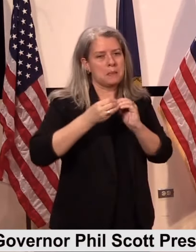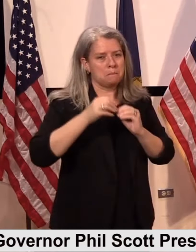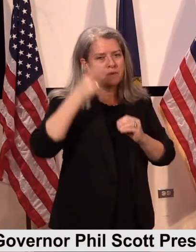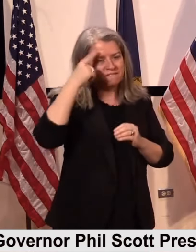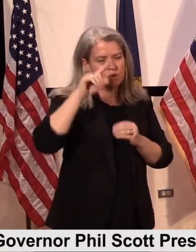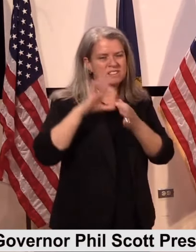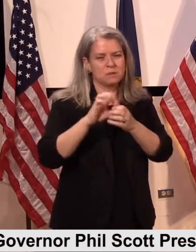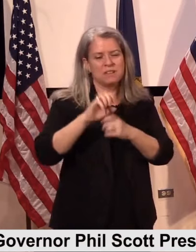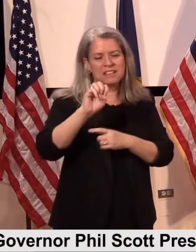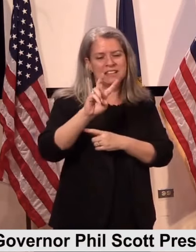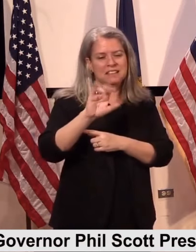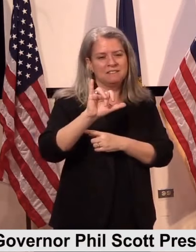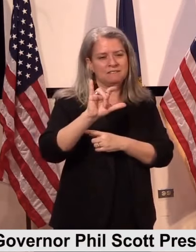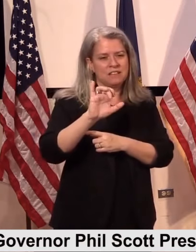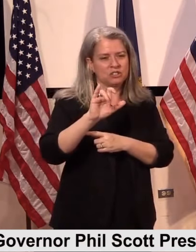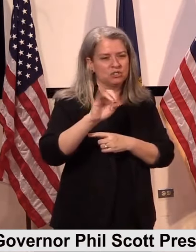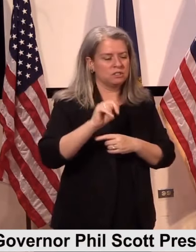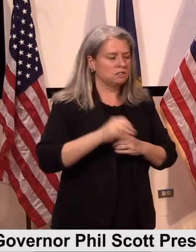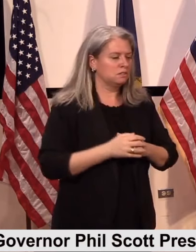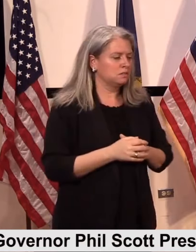S-333. Greg, yes. The county courier.